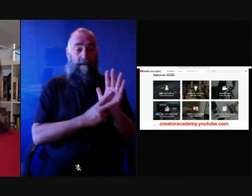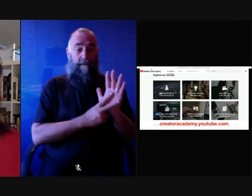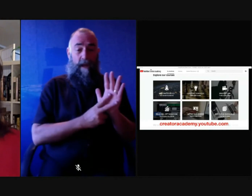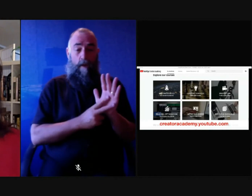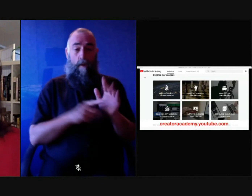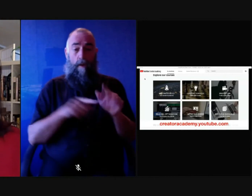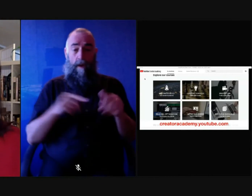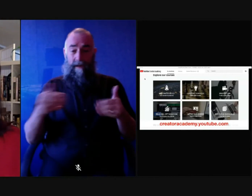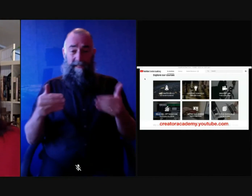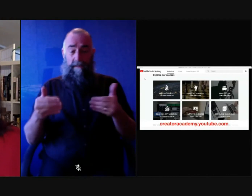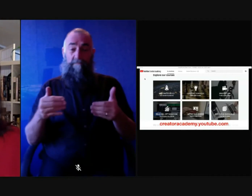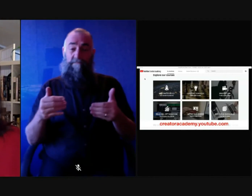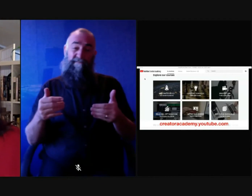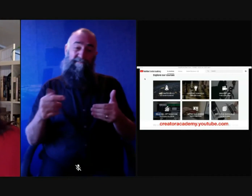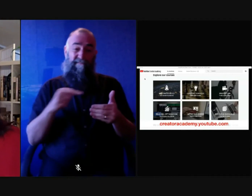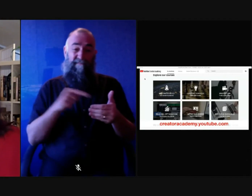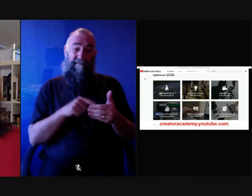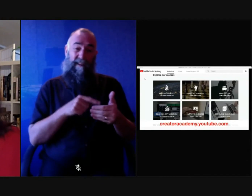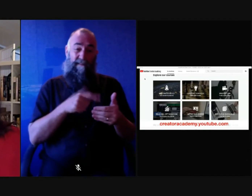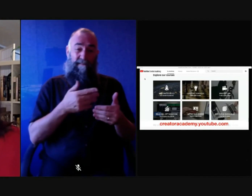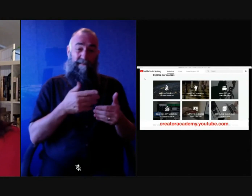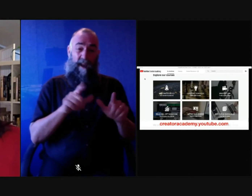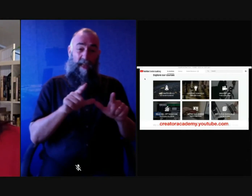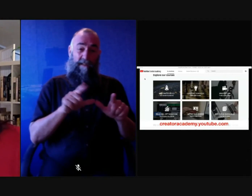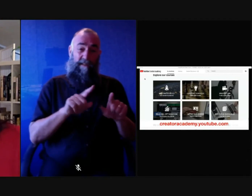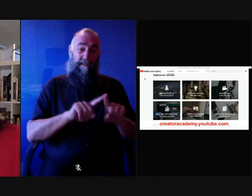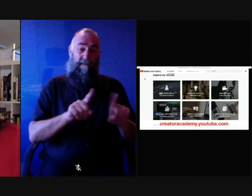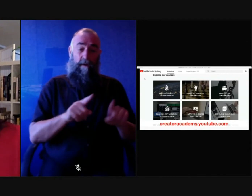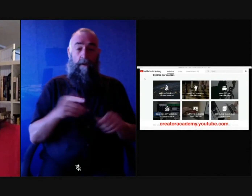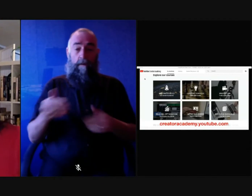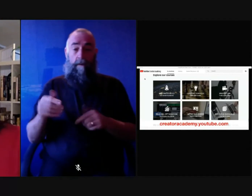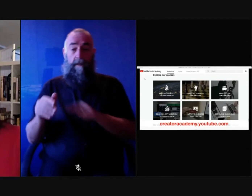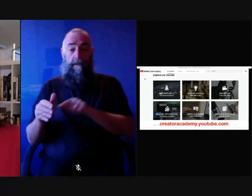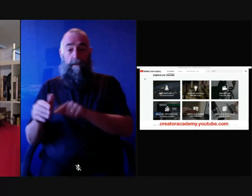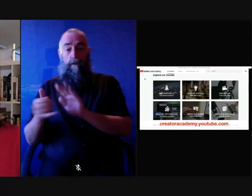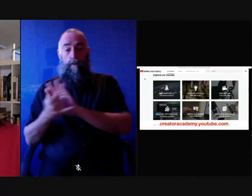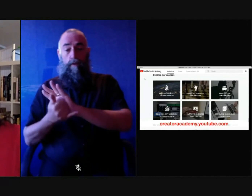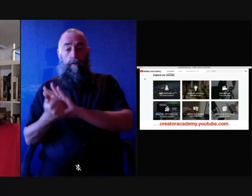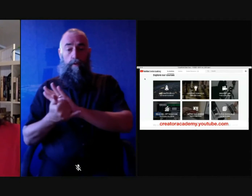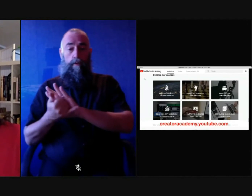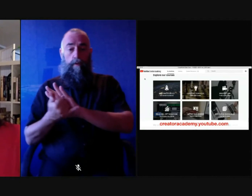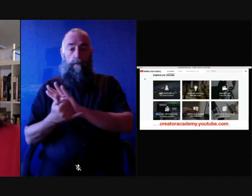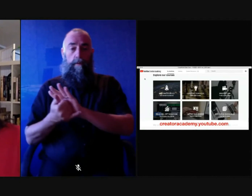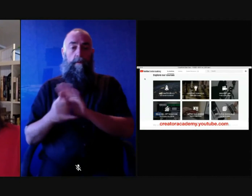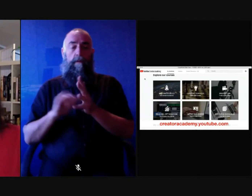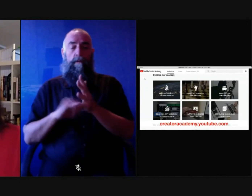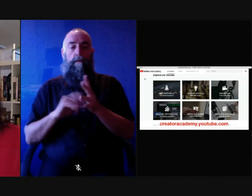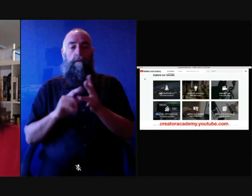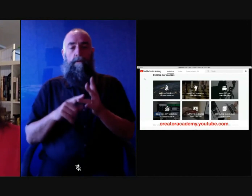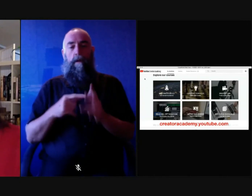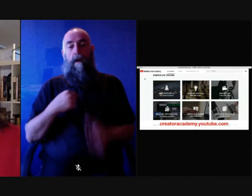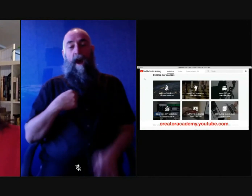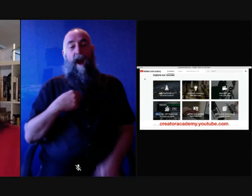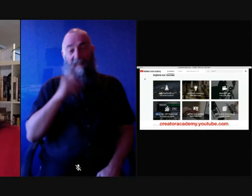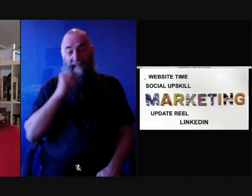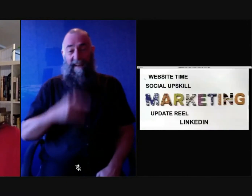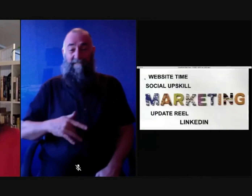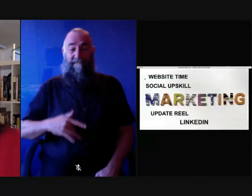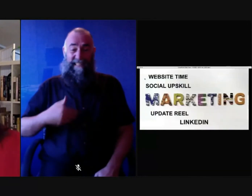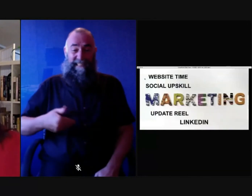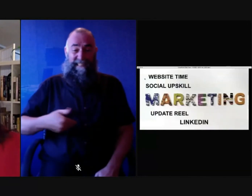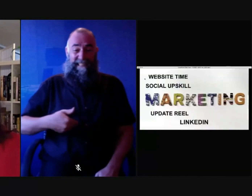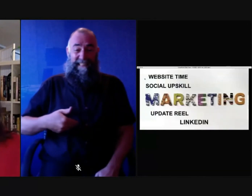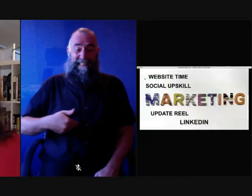things. I know I can feel what the reaction is going to be to the next suggestion.